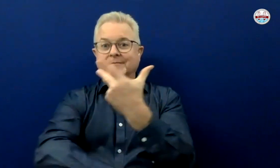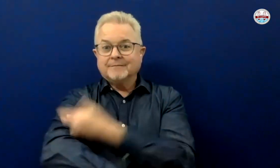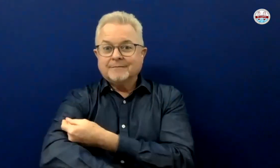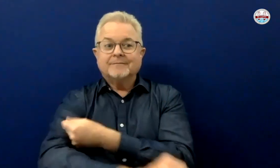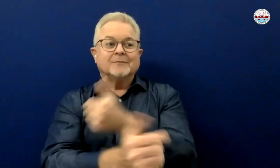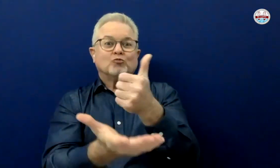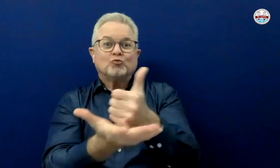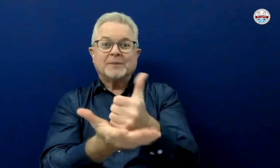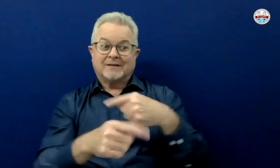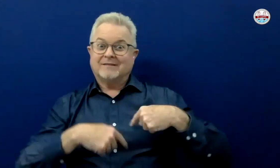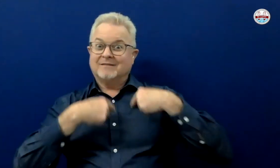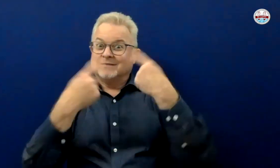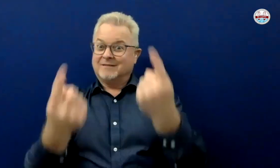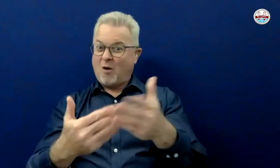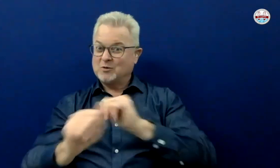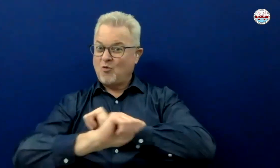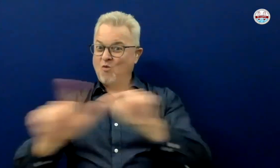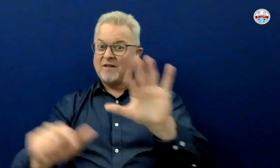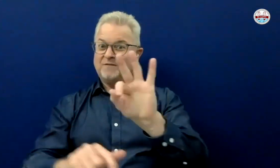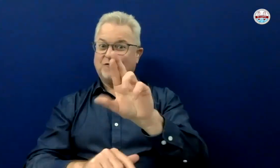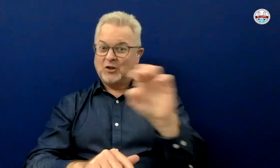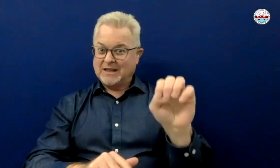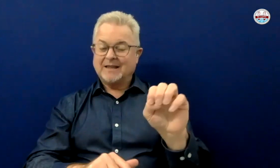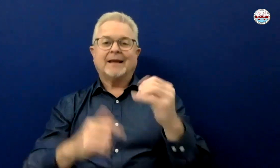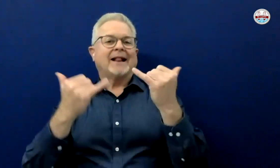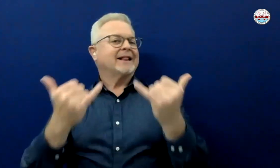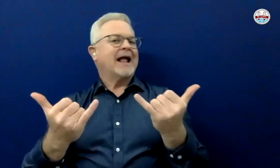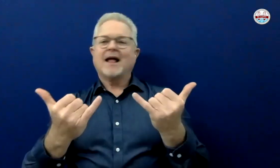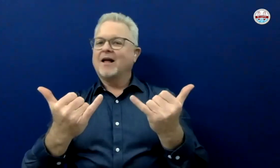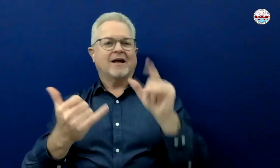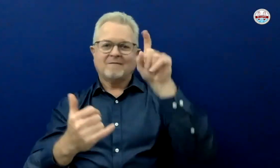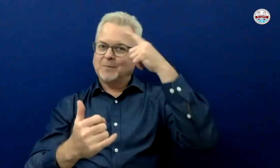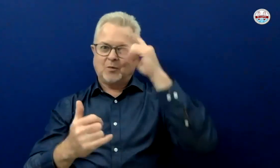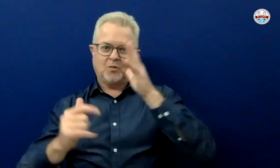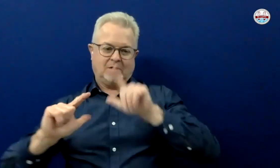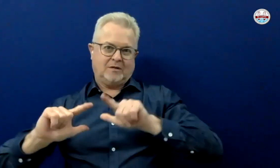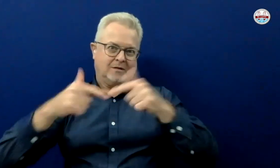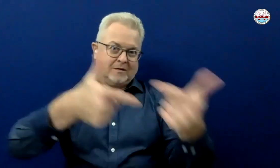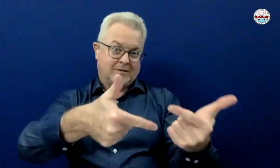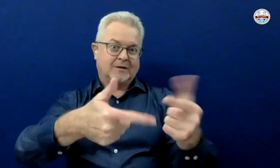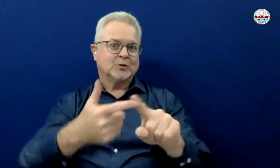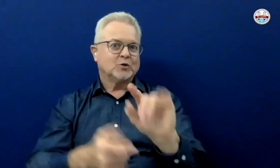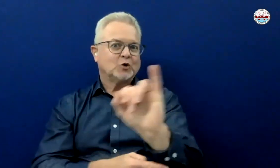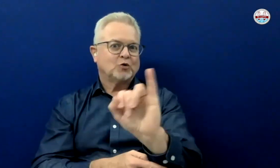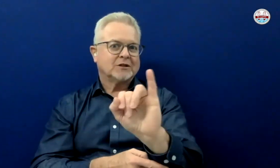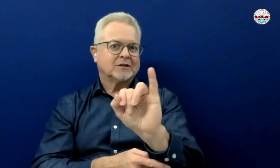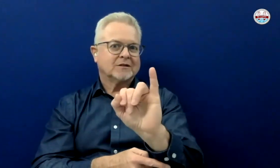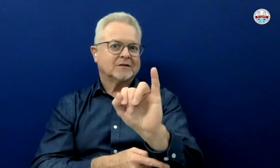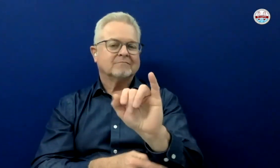free testing, free treatment, and so forth, that was all free. That is no longer the case. This